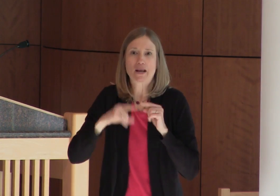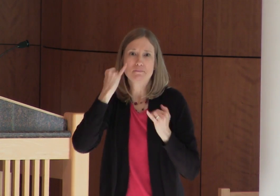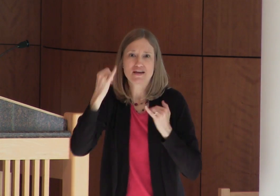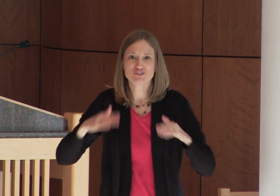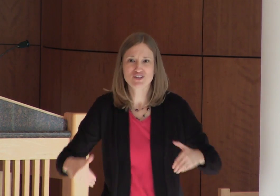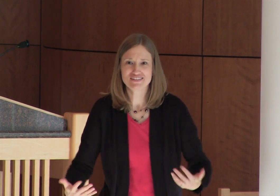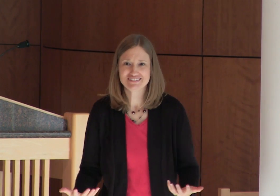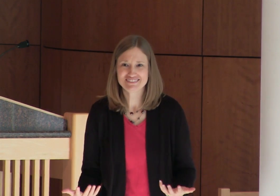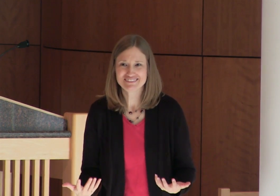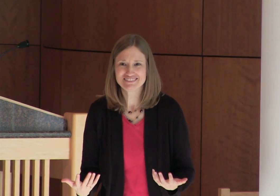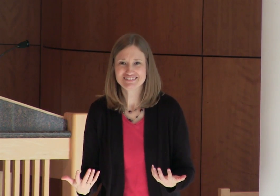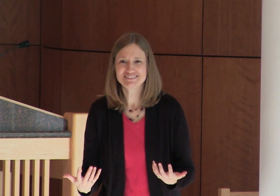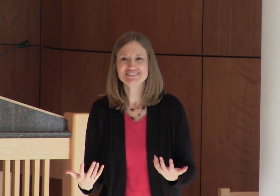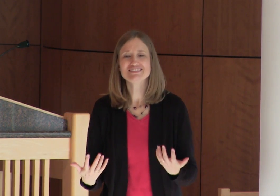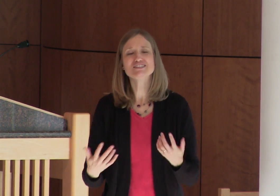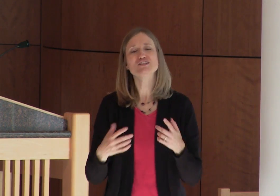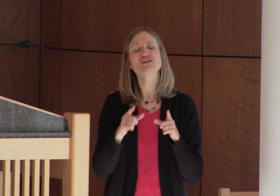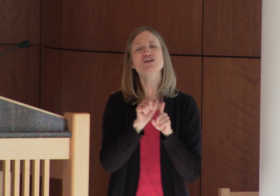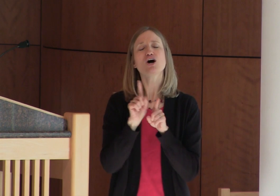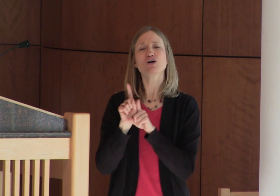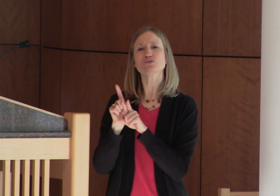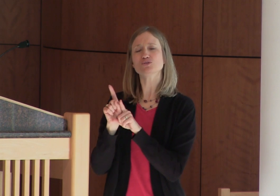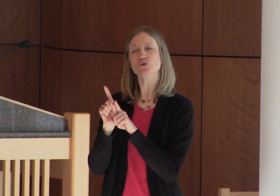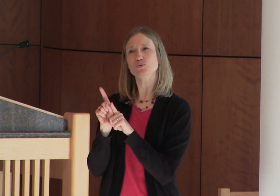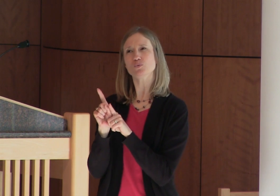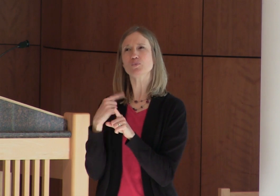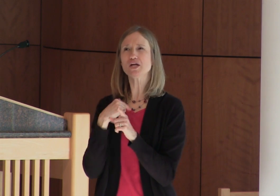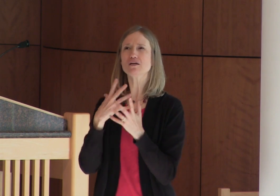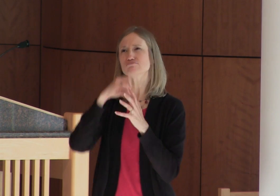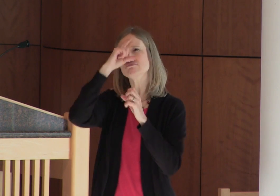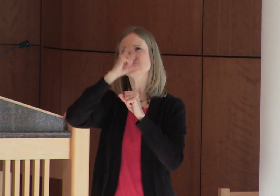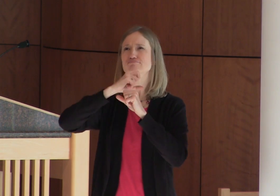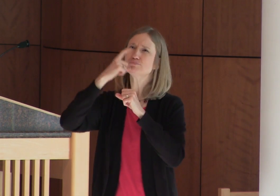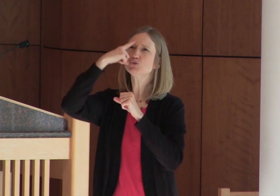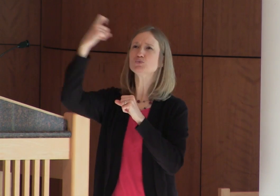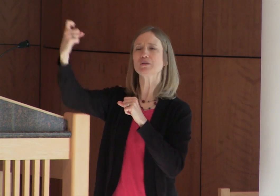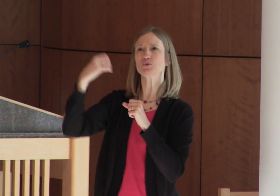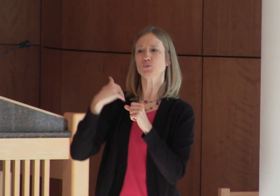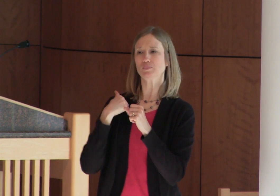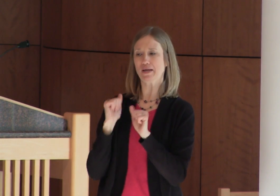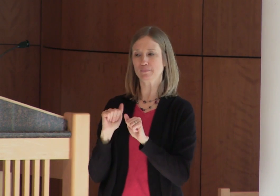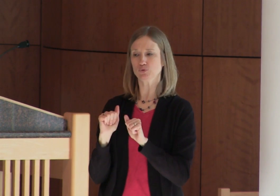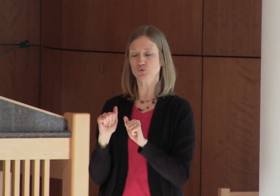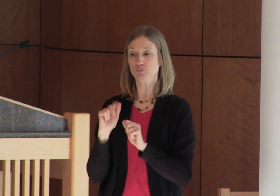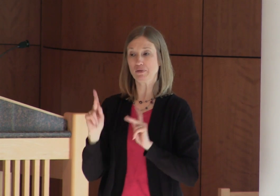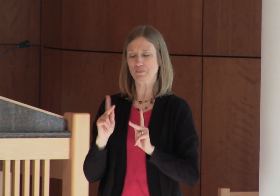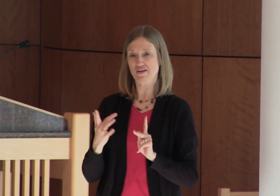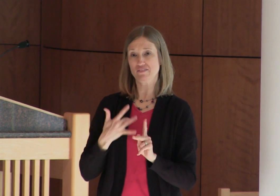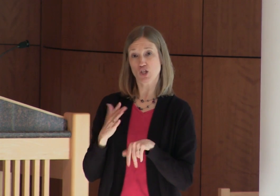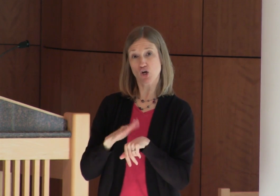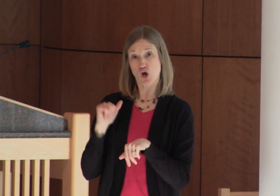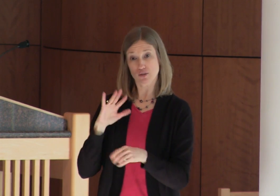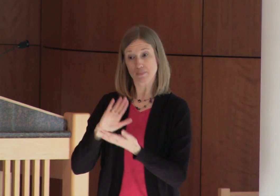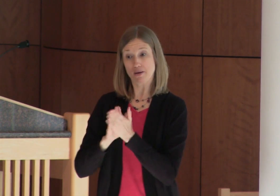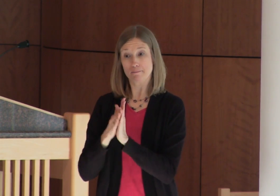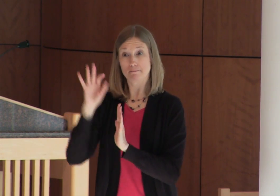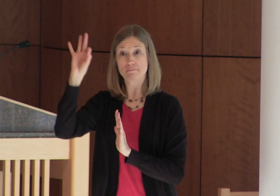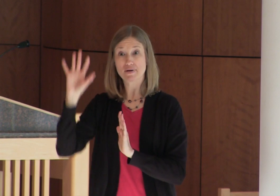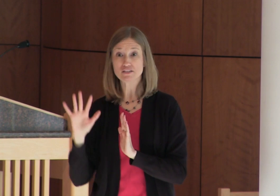It's also a dream to fund seminary scholarships so that those who are filled called into the ministry will not be